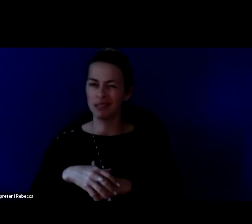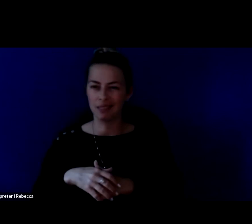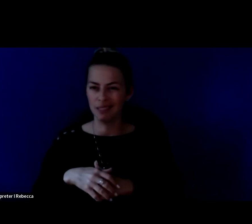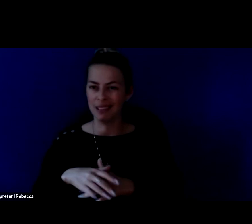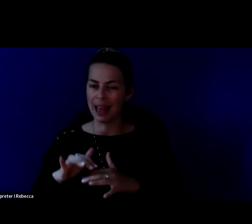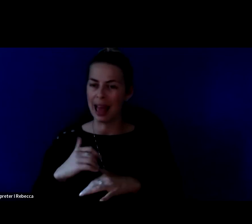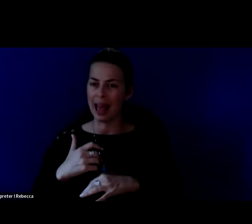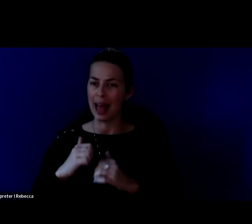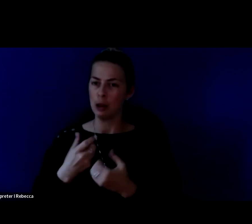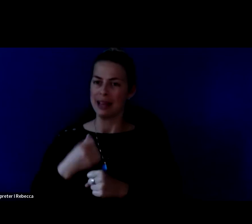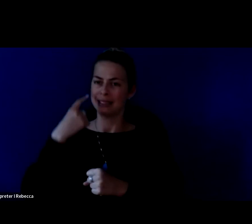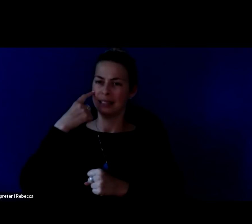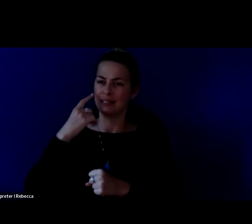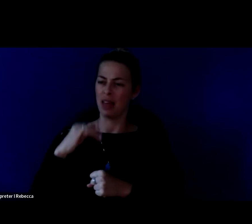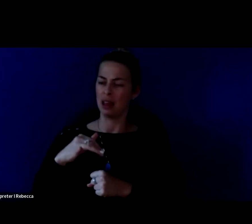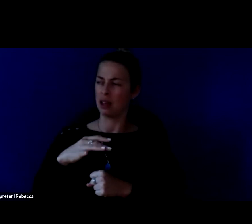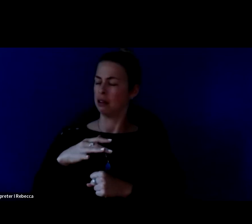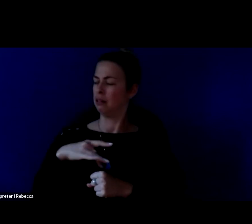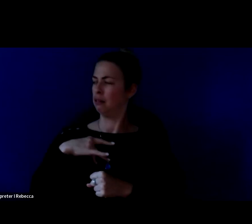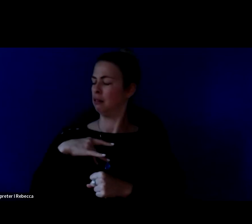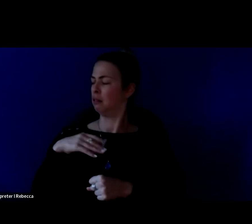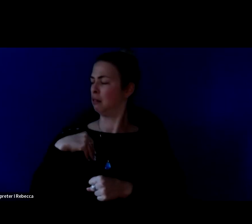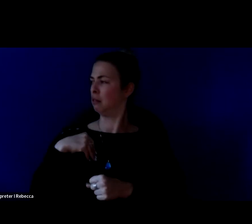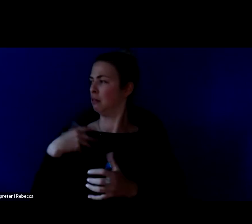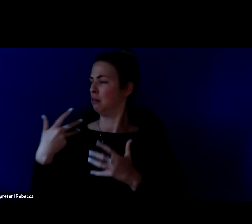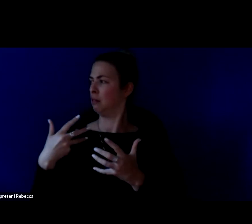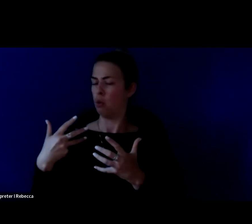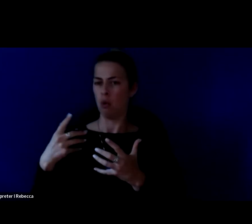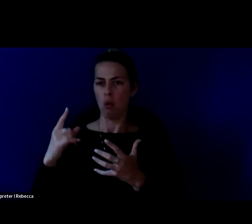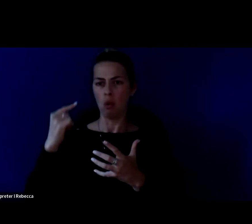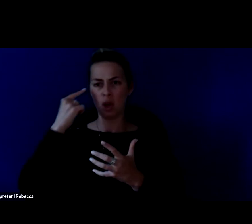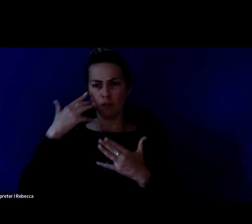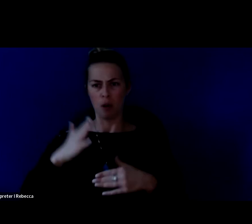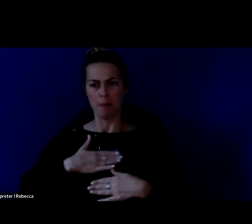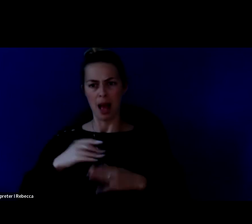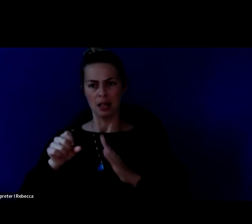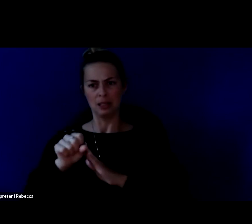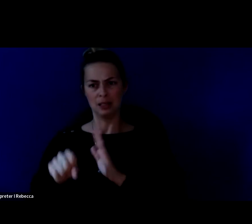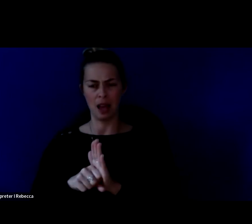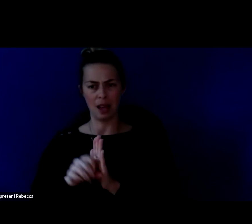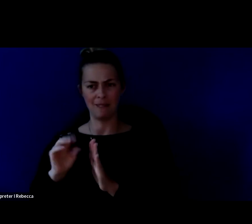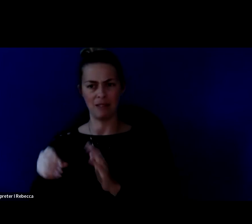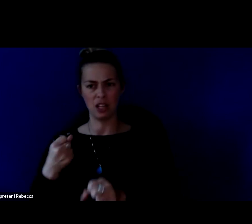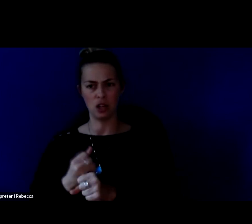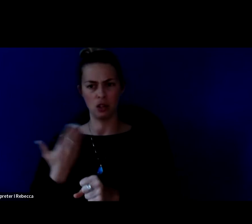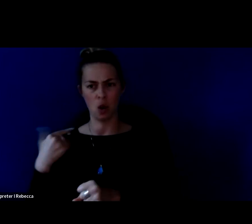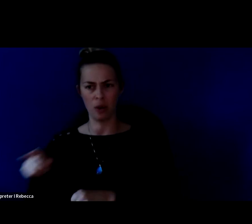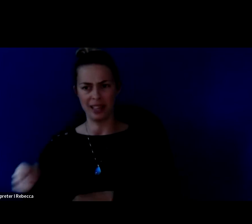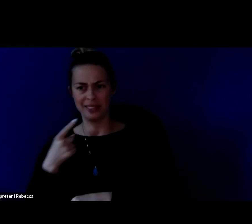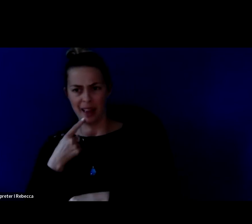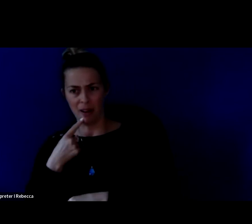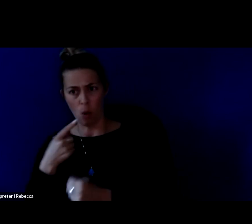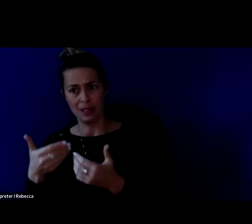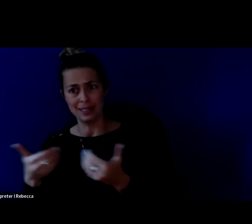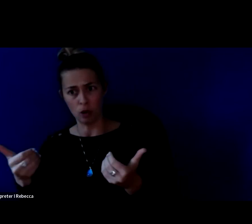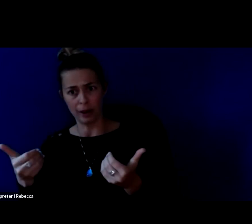How do you love America when, you know, the governor of my state, you know, 50 years ago said segregation now, segregation